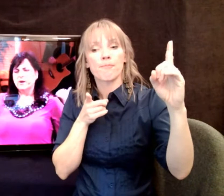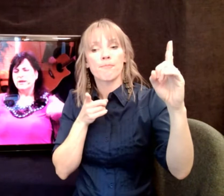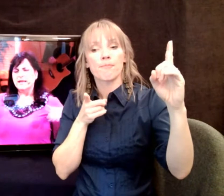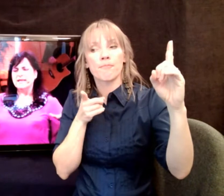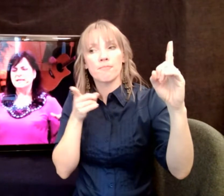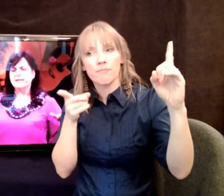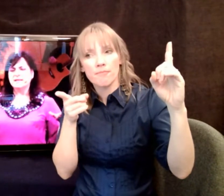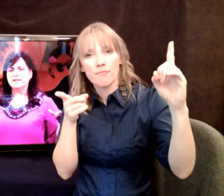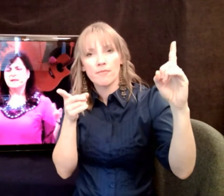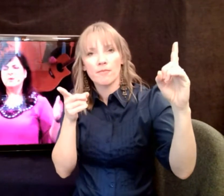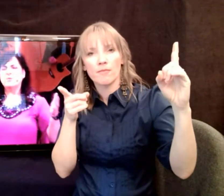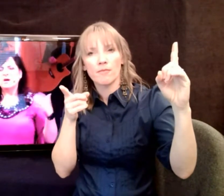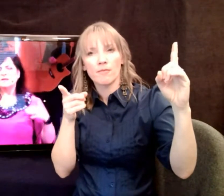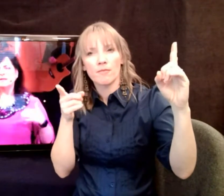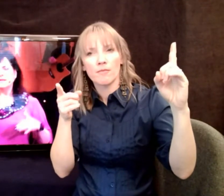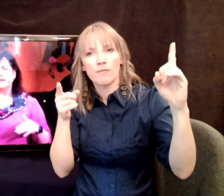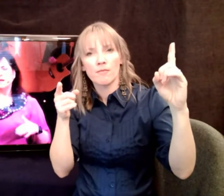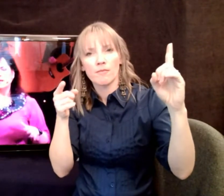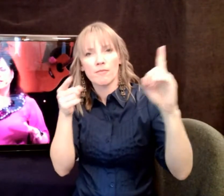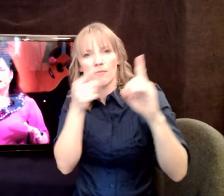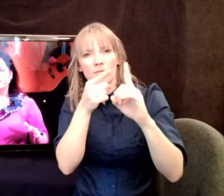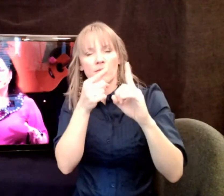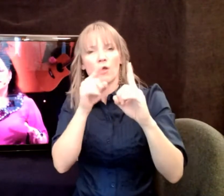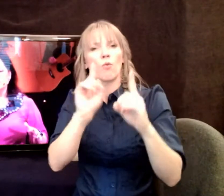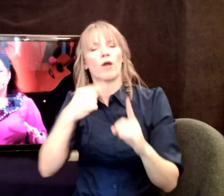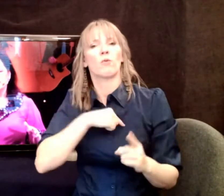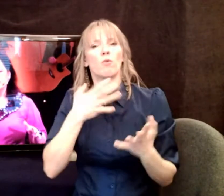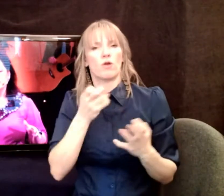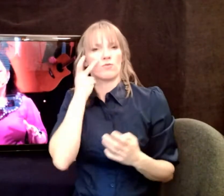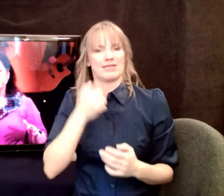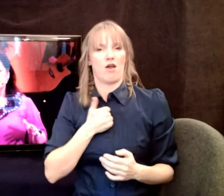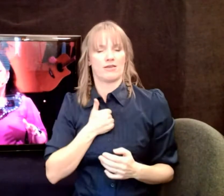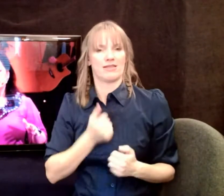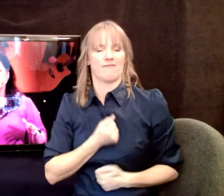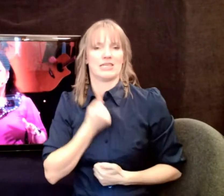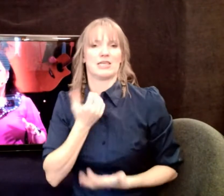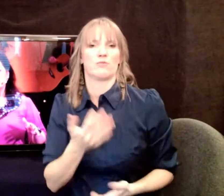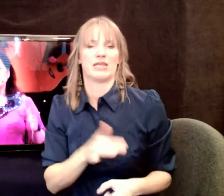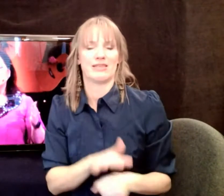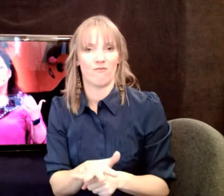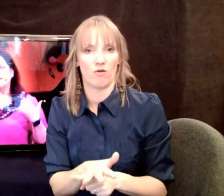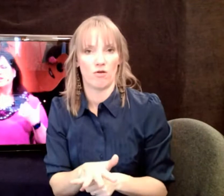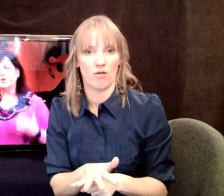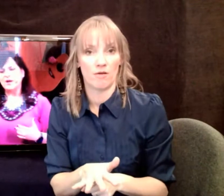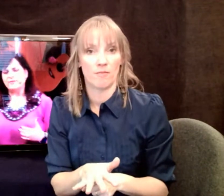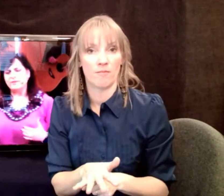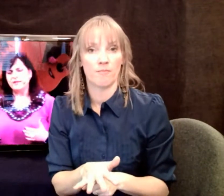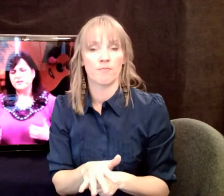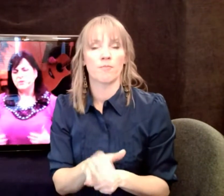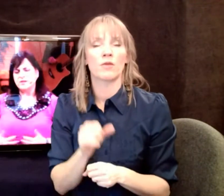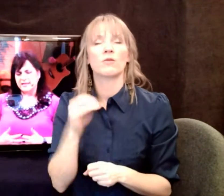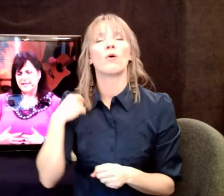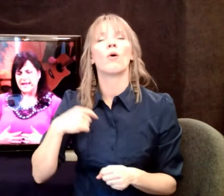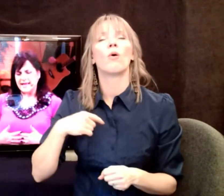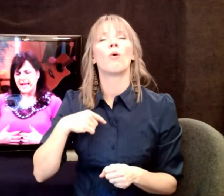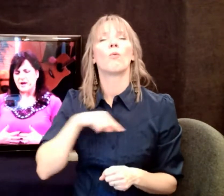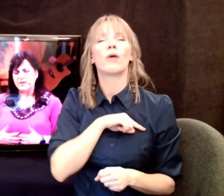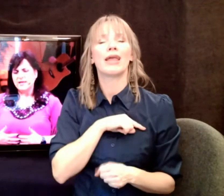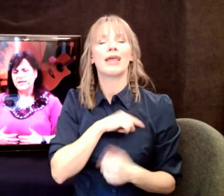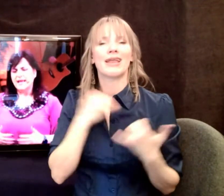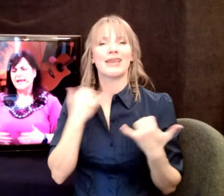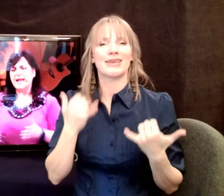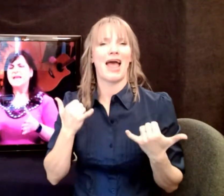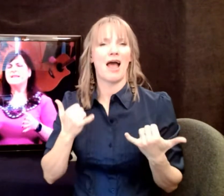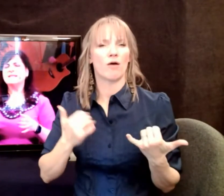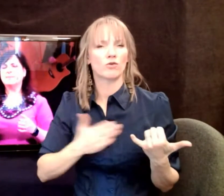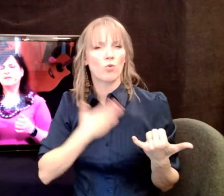where it is that we want to see ourselves fully expressed. And so we joyfully surrender into that now.